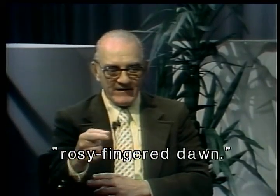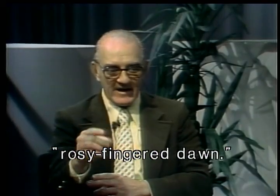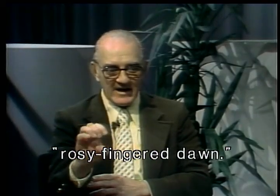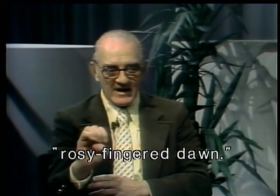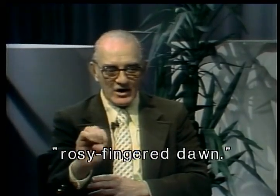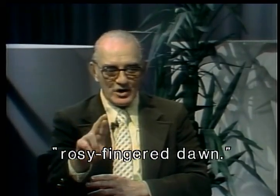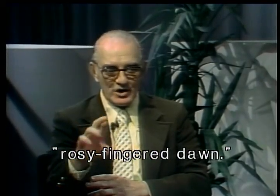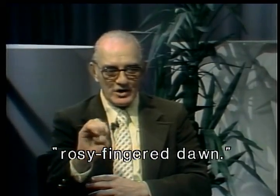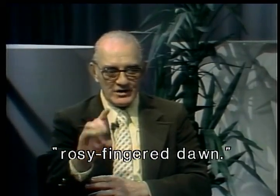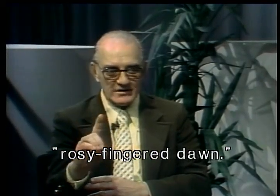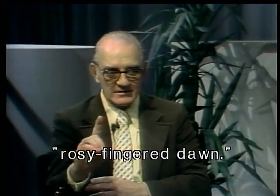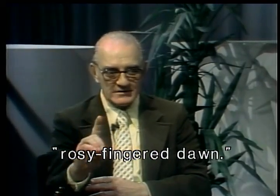fingered